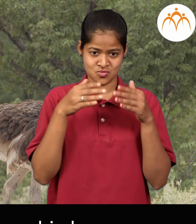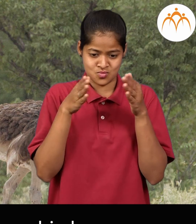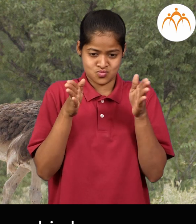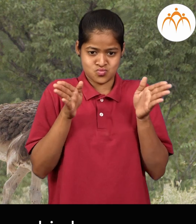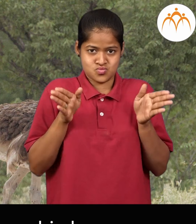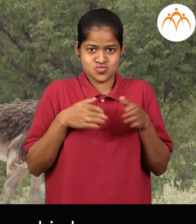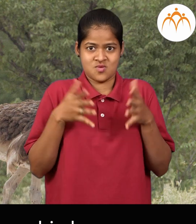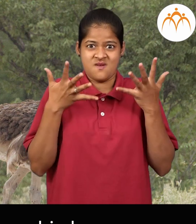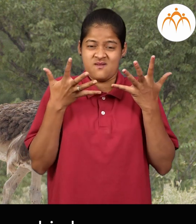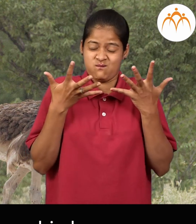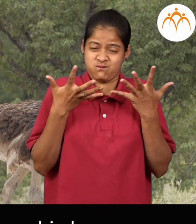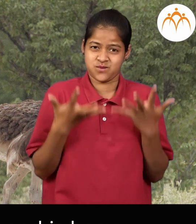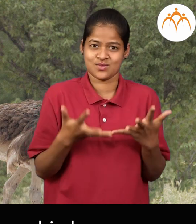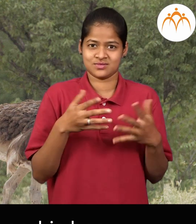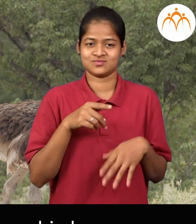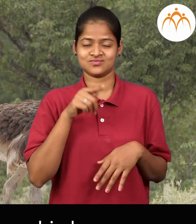and is heavy.